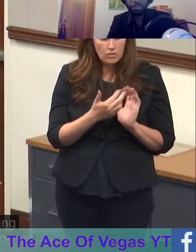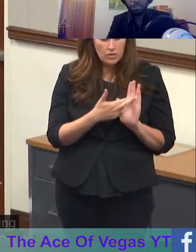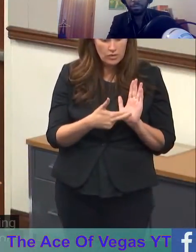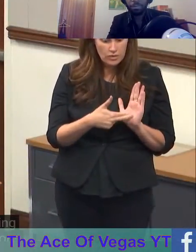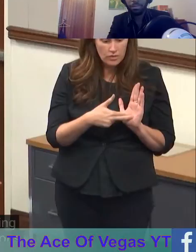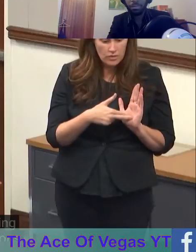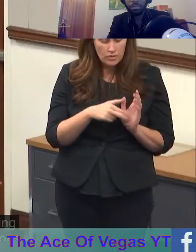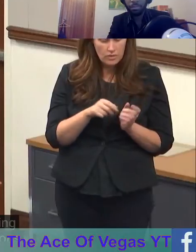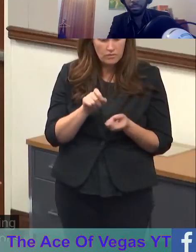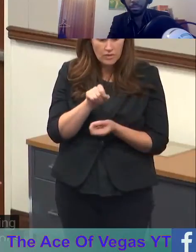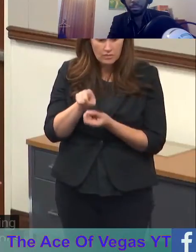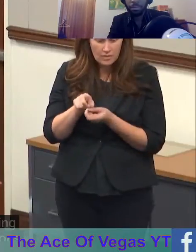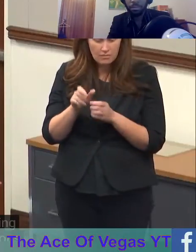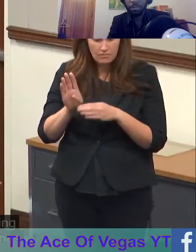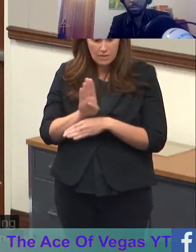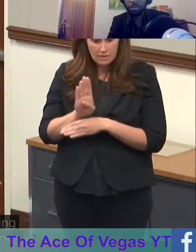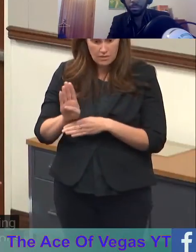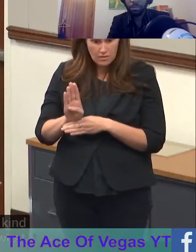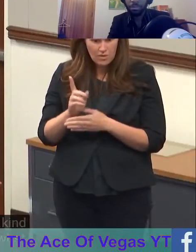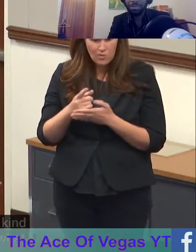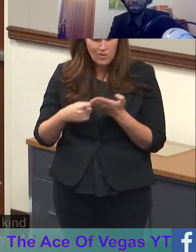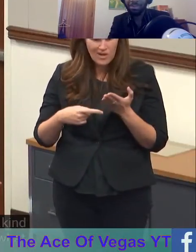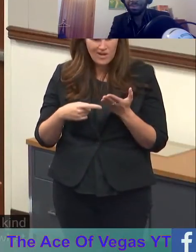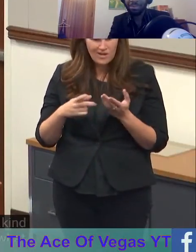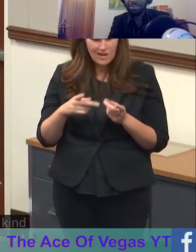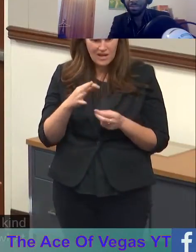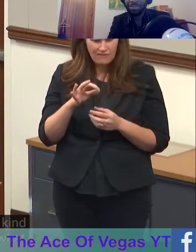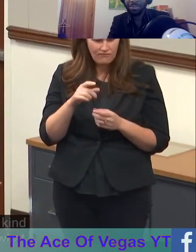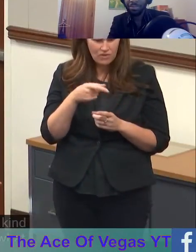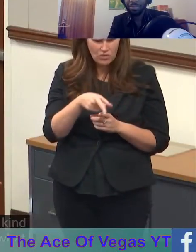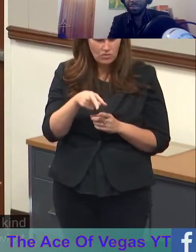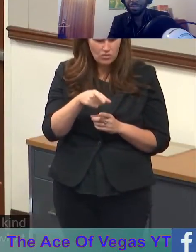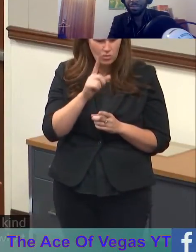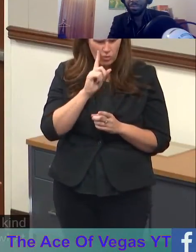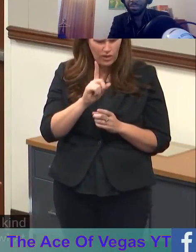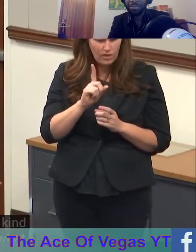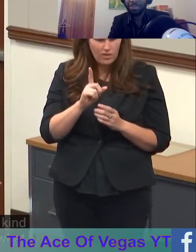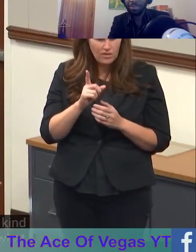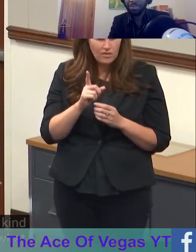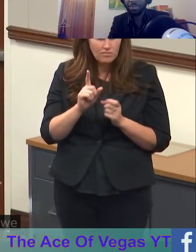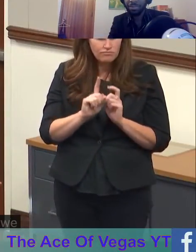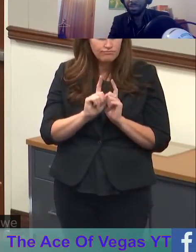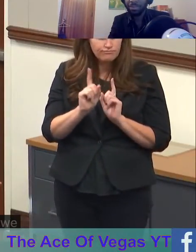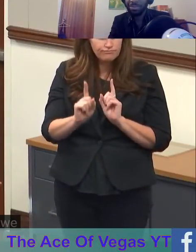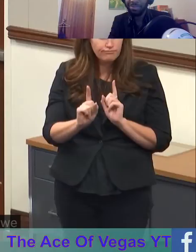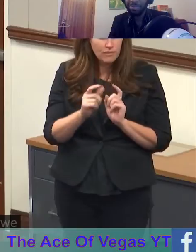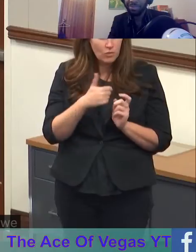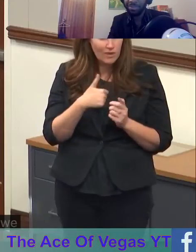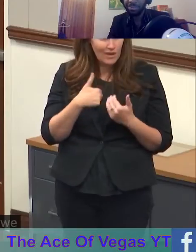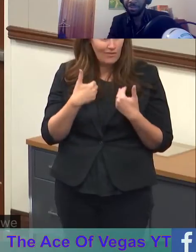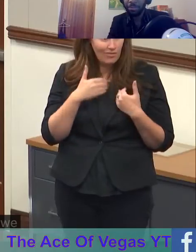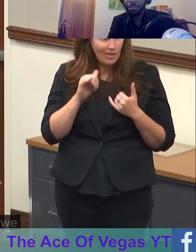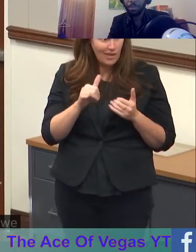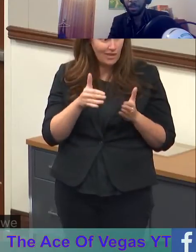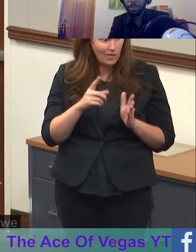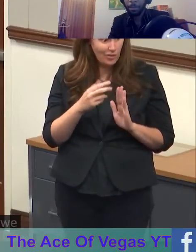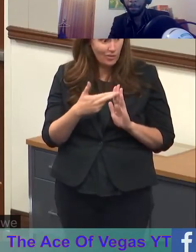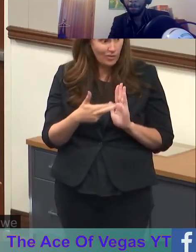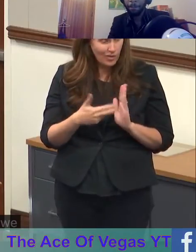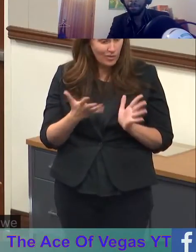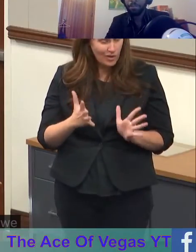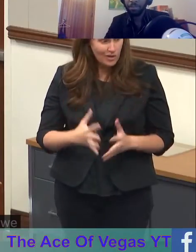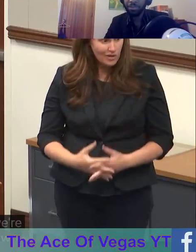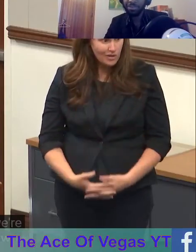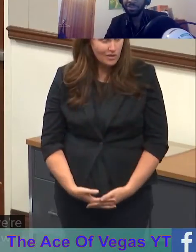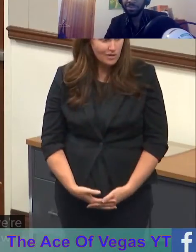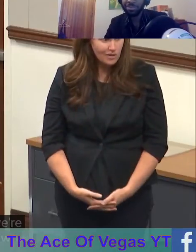regulations to specific businesses. What kind of contact tracing capacity will we need to do that, and do we have it? That's a great question.